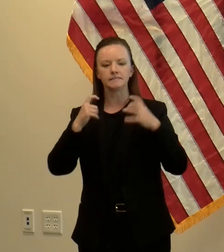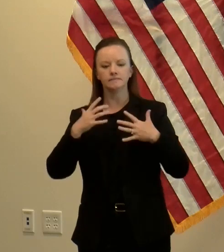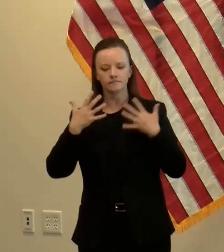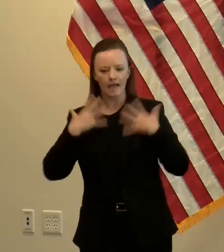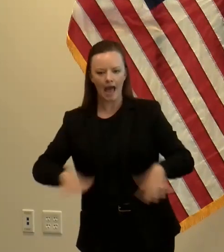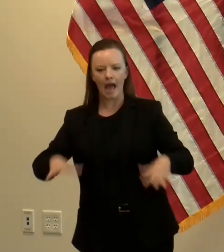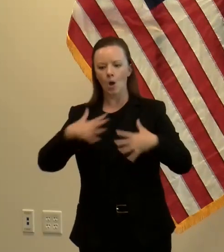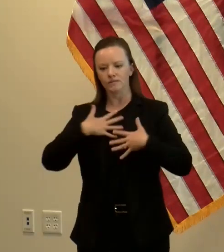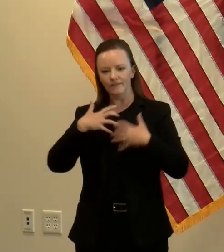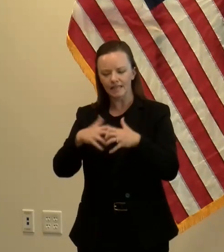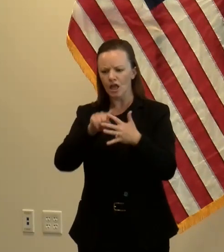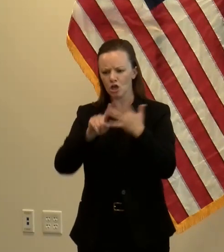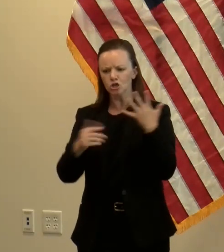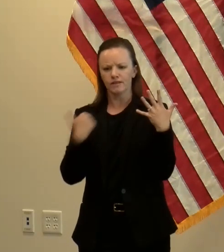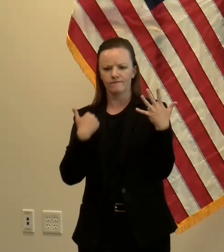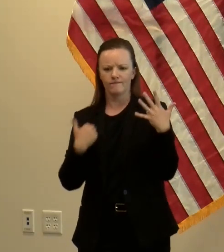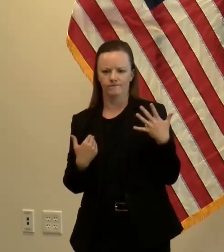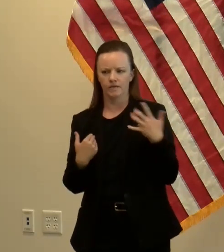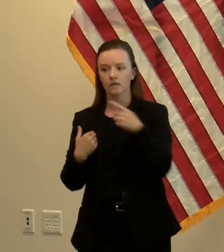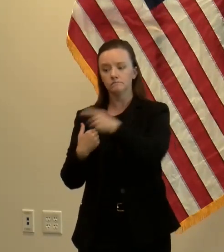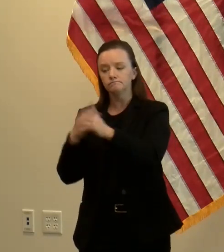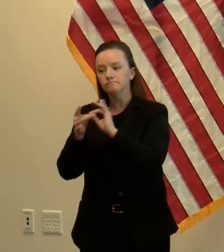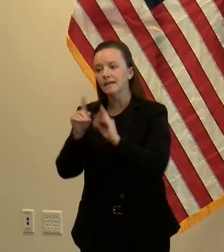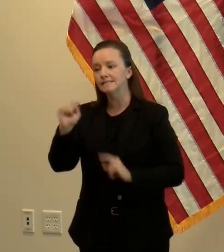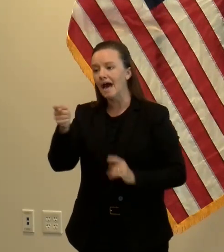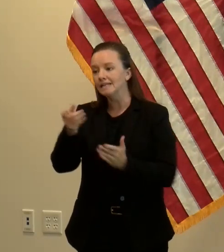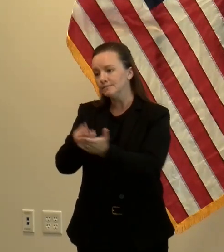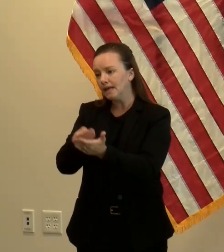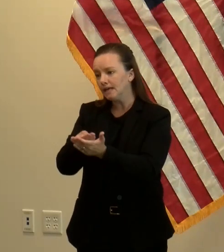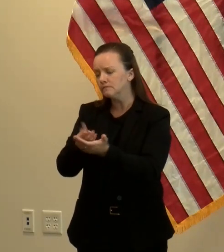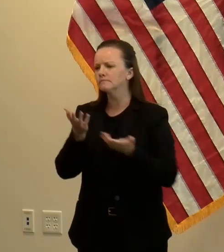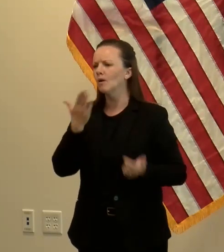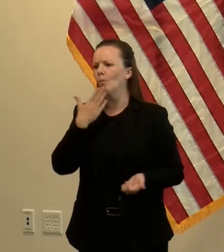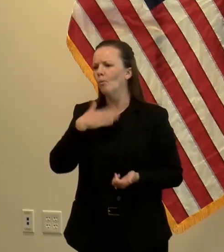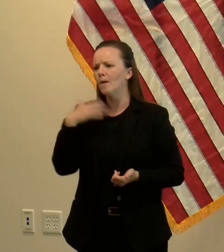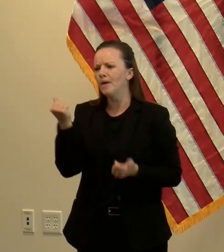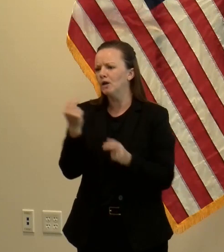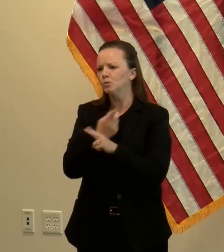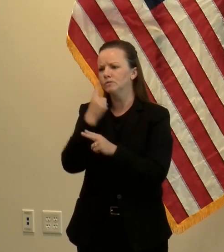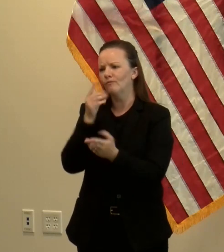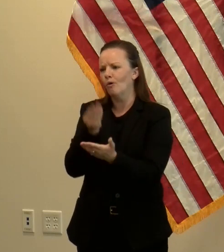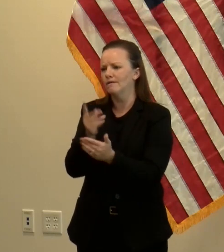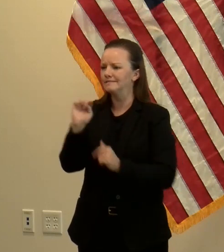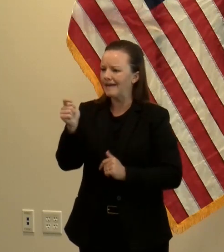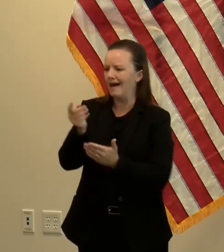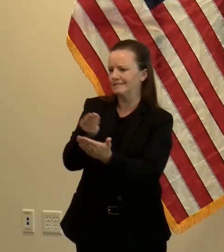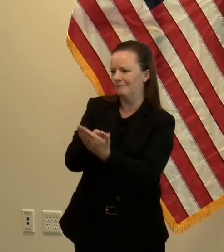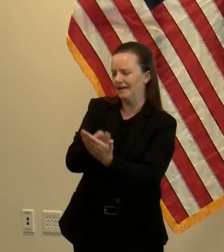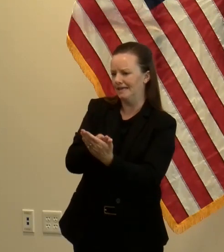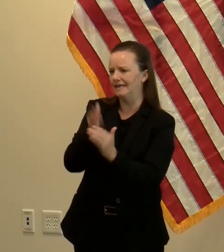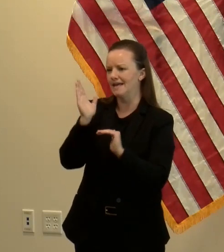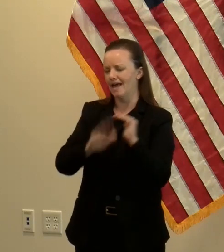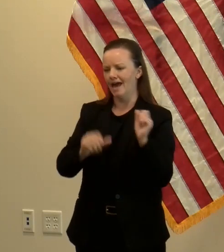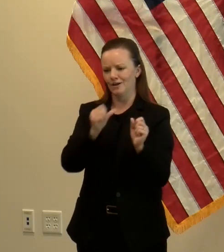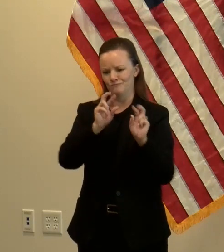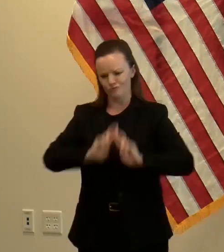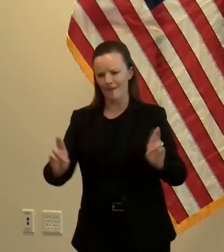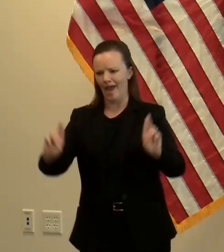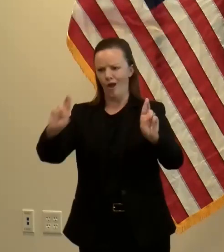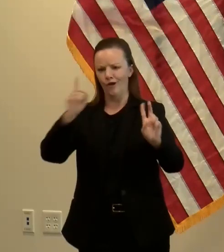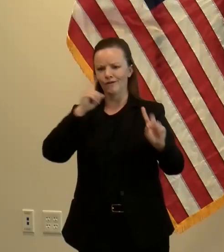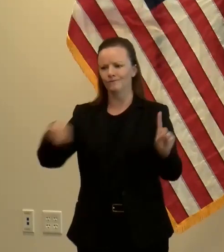ventilators, and you mentioned taxpayer dollars. What better use could there be of taxpayer dollars than to prepare for the people